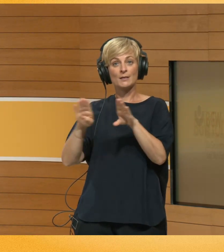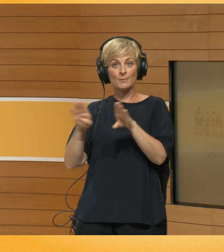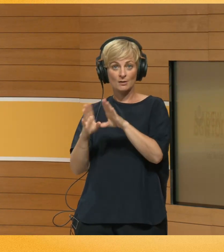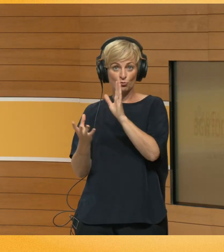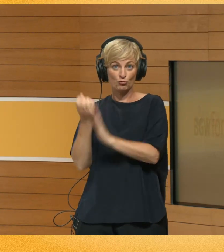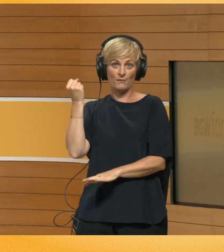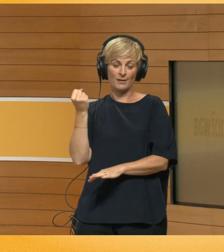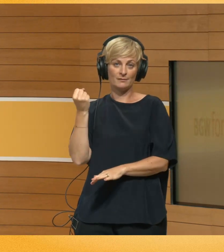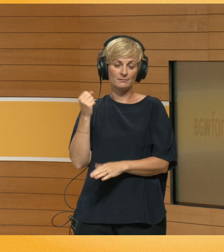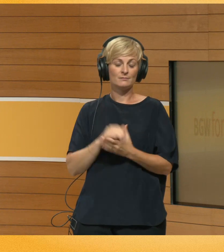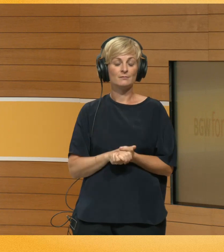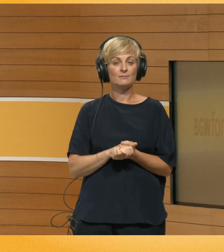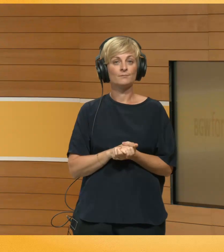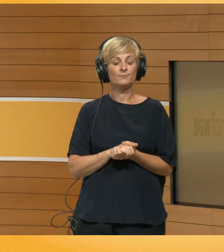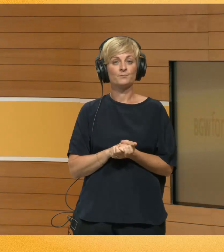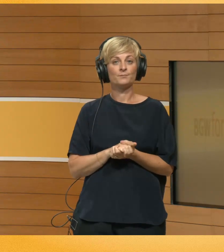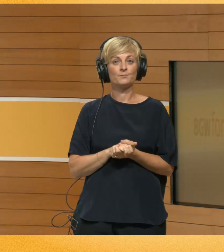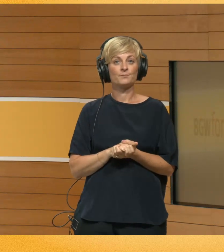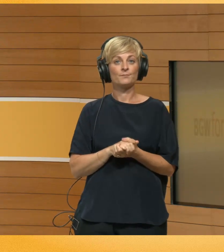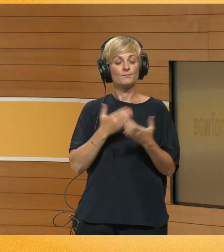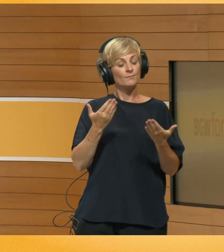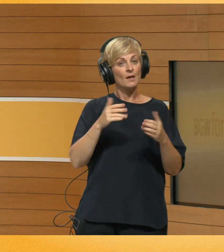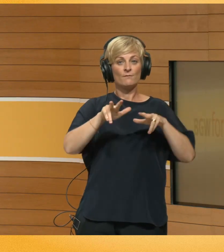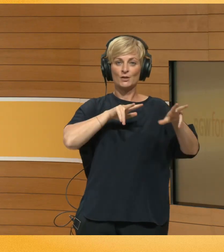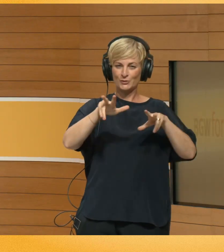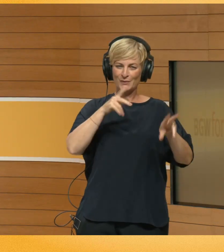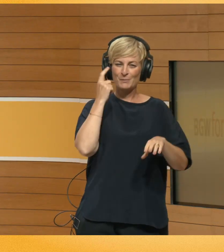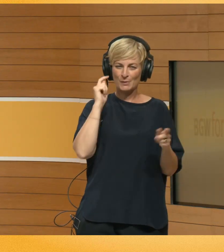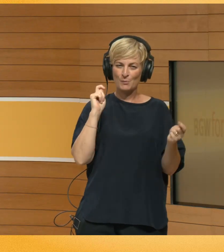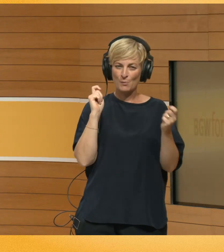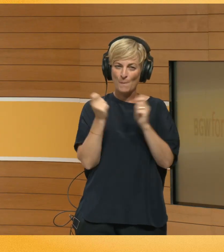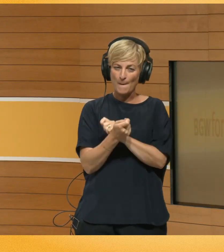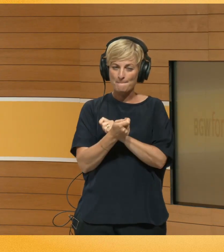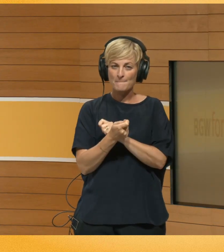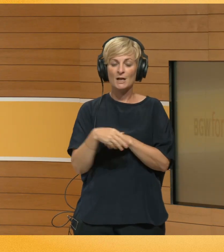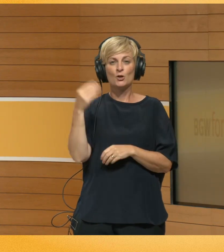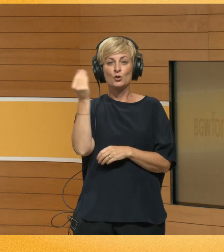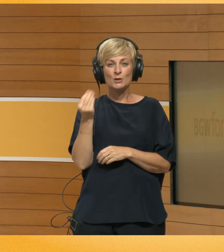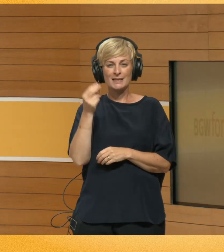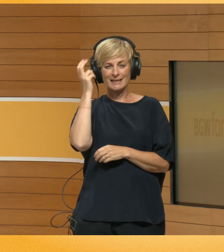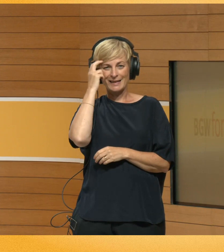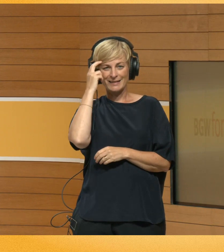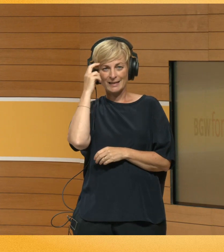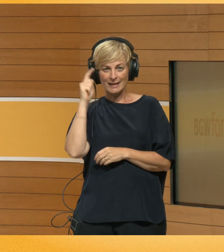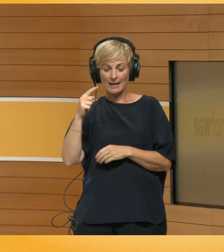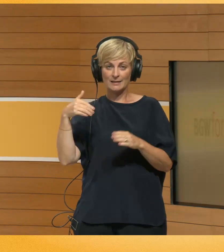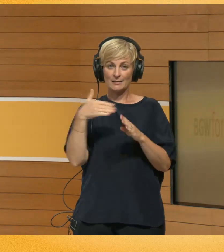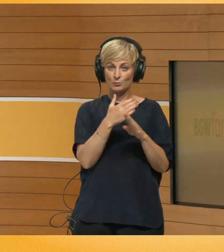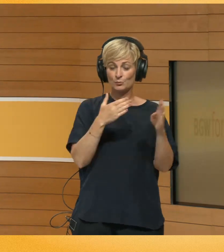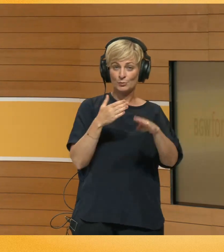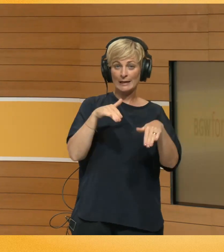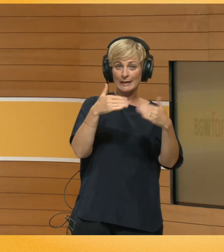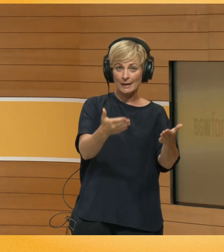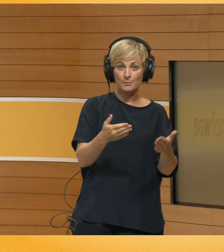disruption through artificial intelligence. Governments are looking for new ways to create jobs. And this is a new way of creating new jobs. And